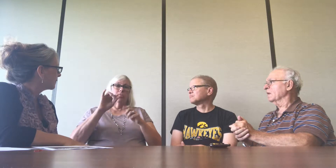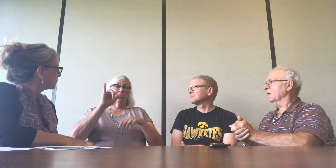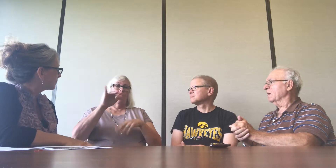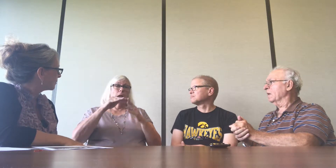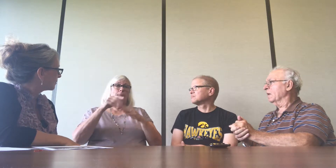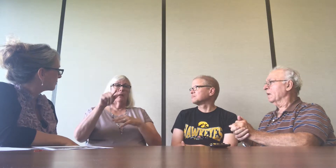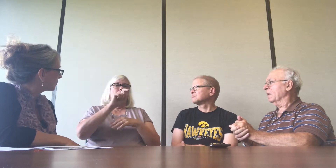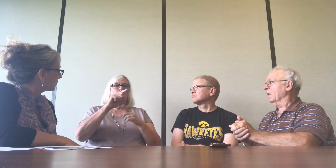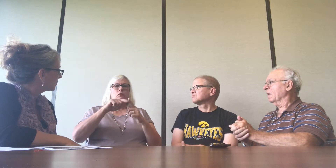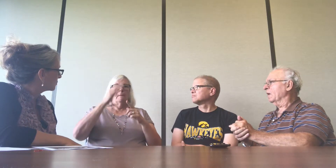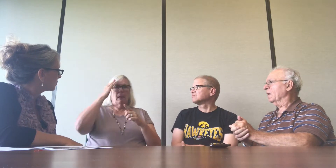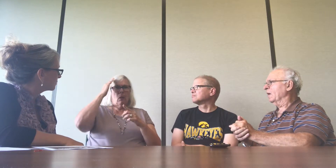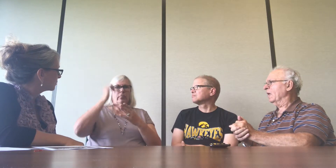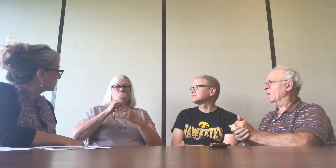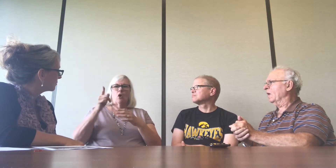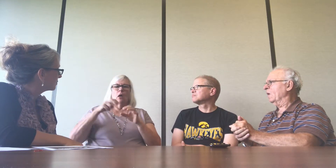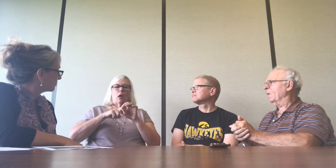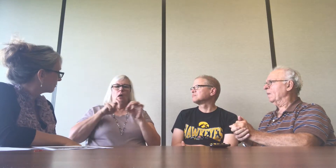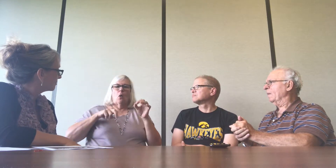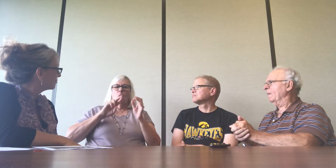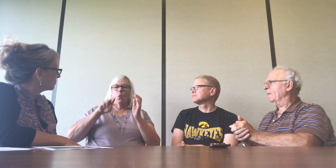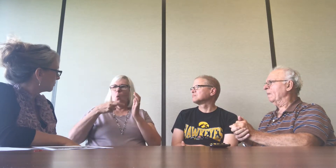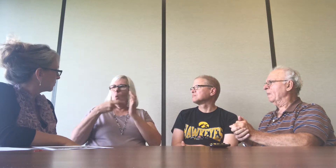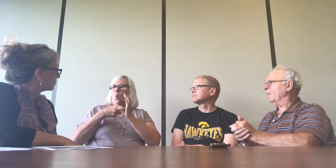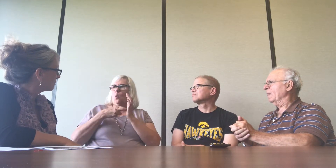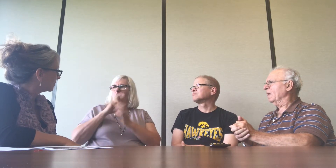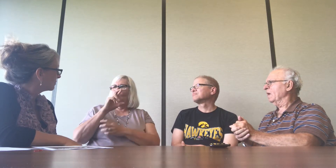deaf community, but focusing on the victim, who happens to be deaf.